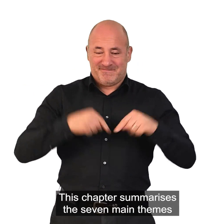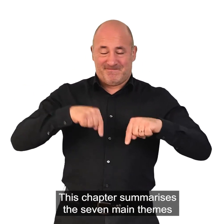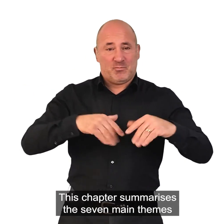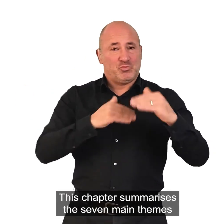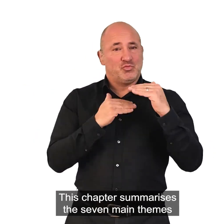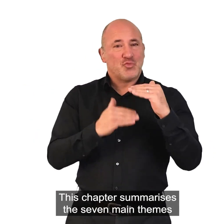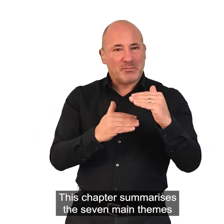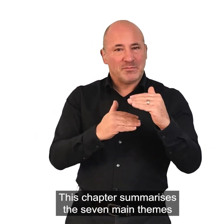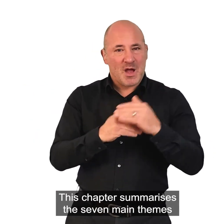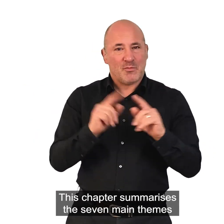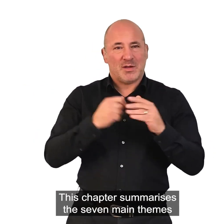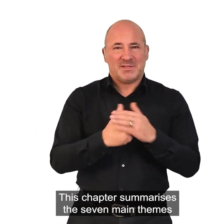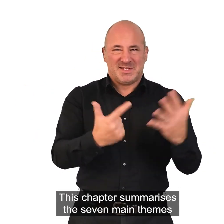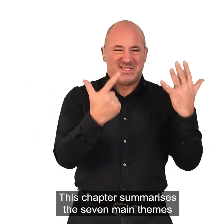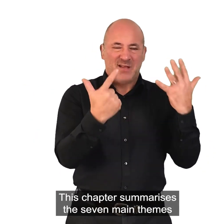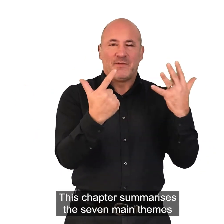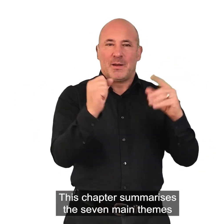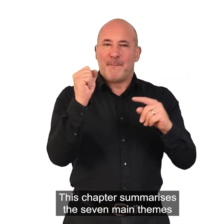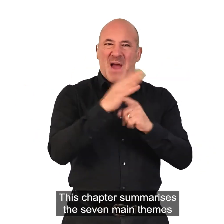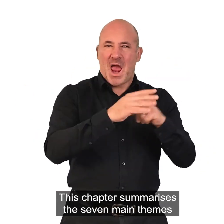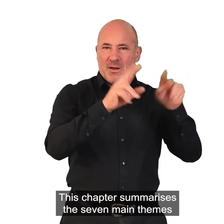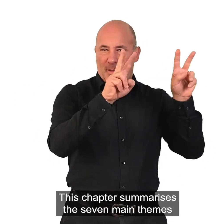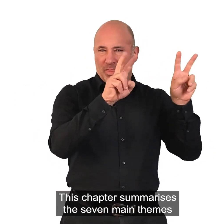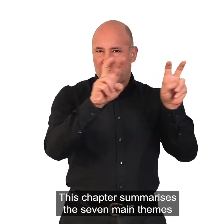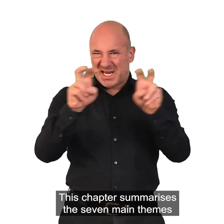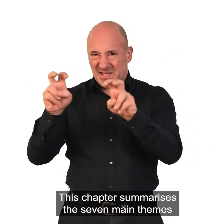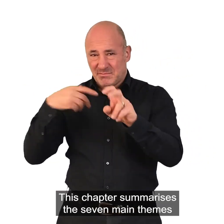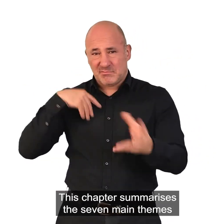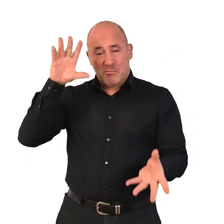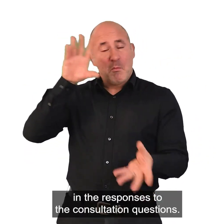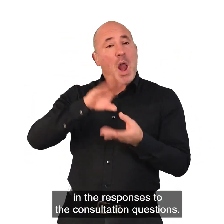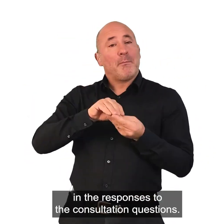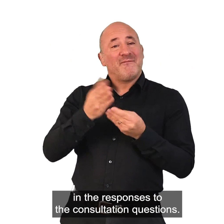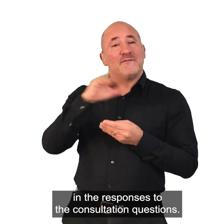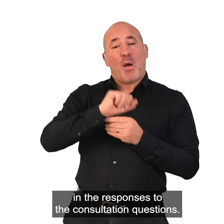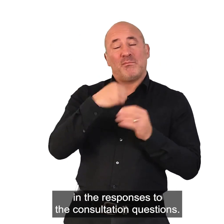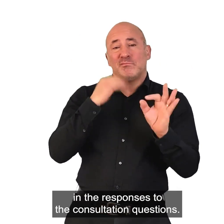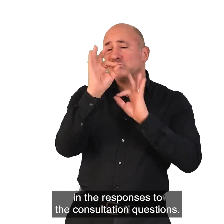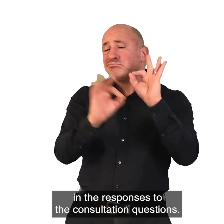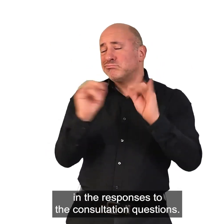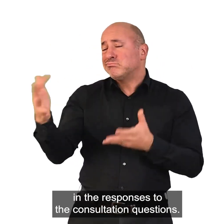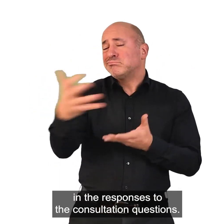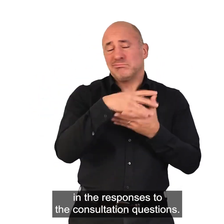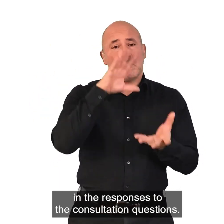period. This chapter summarises the 7 main themes in the responses to the consultation